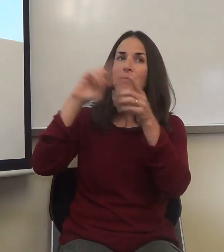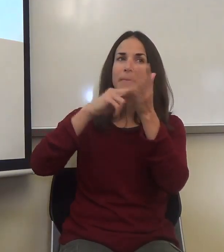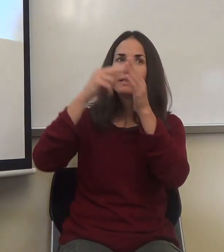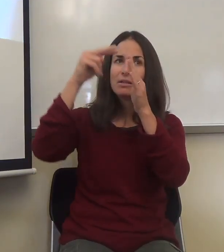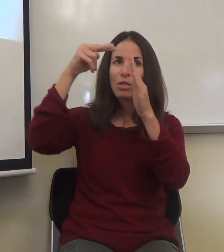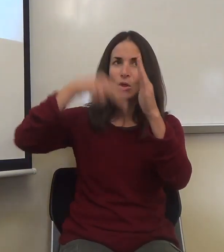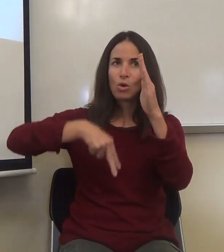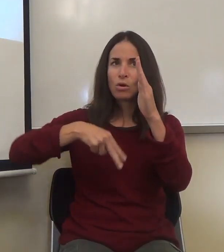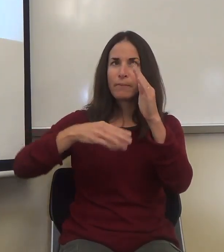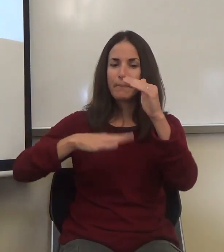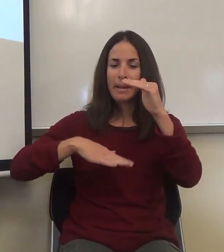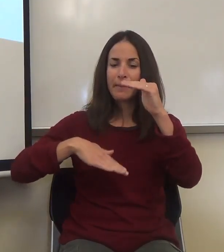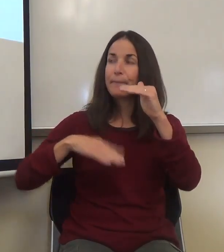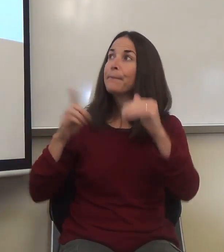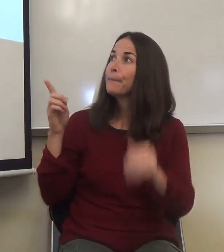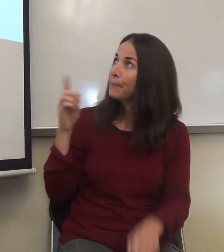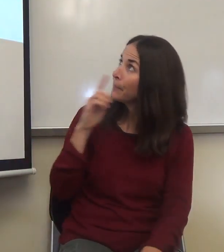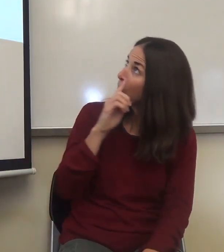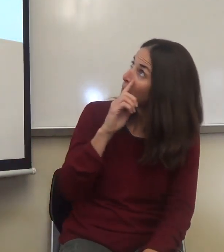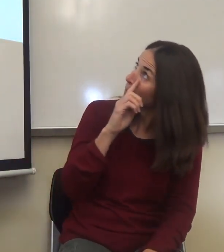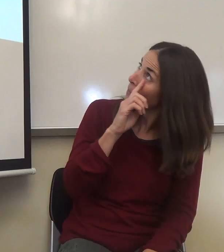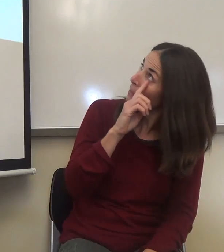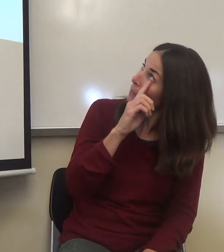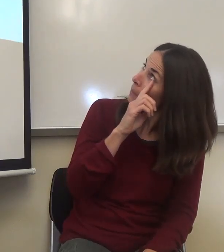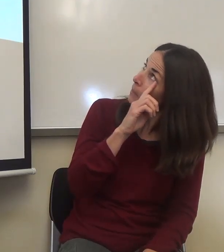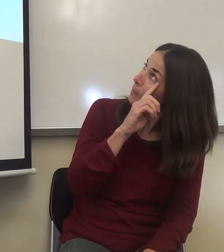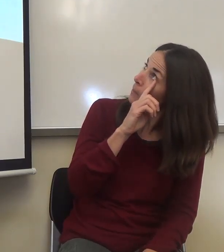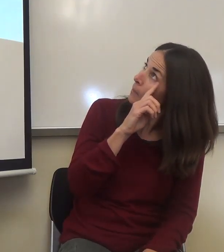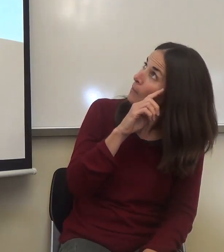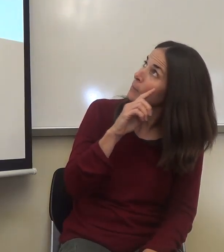what you pass on. It can be money,